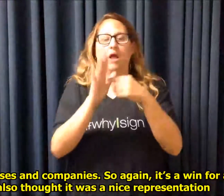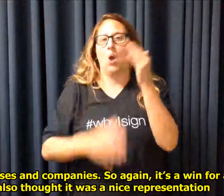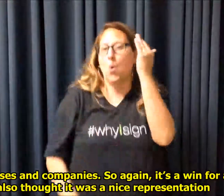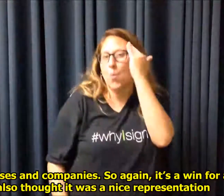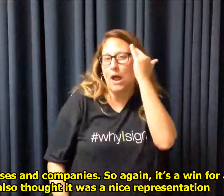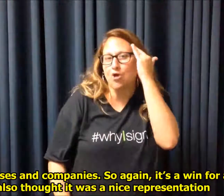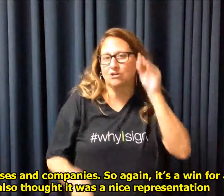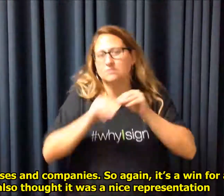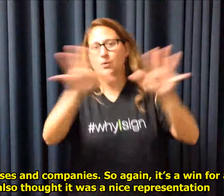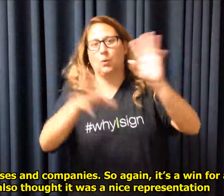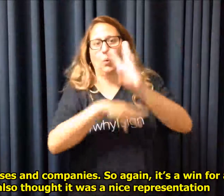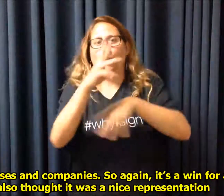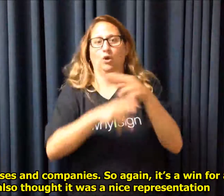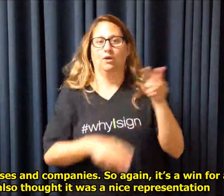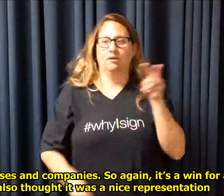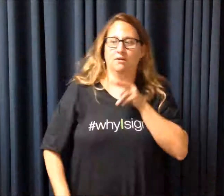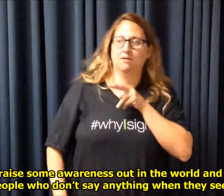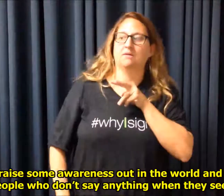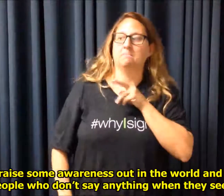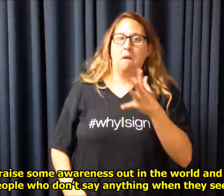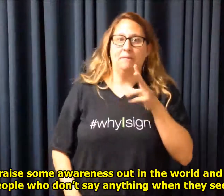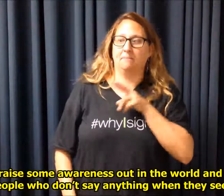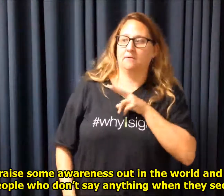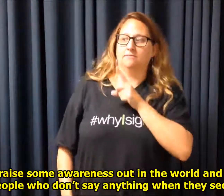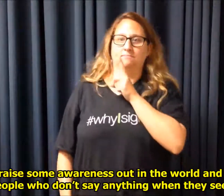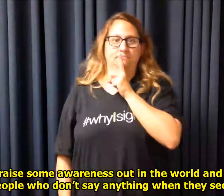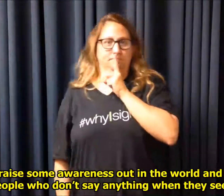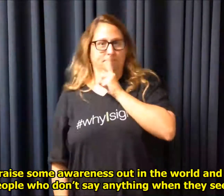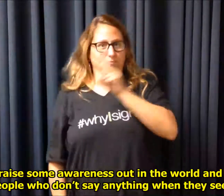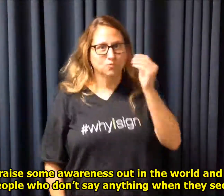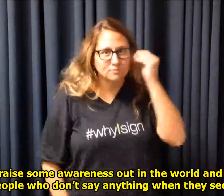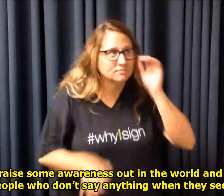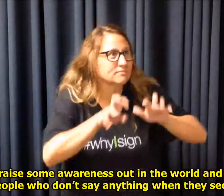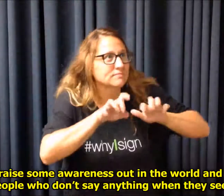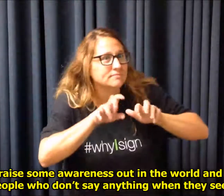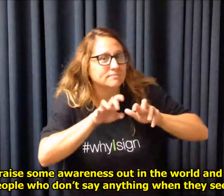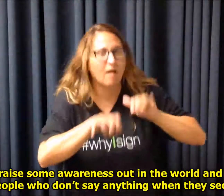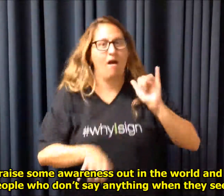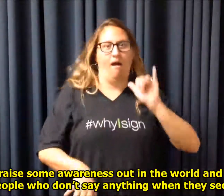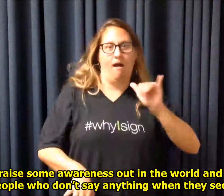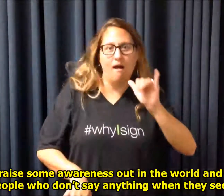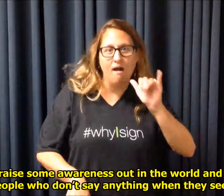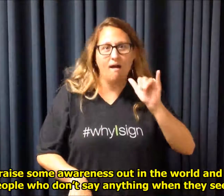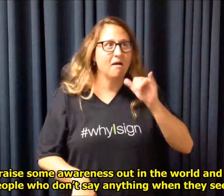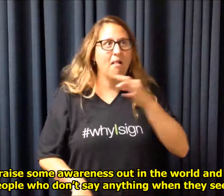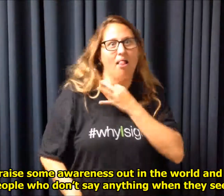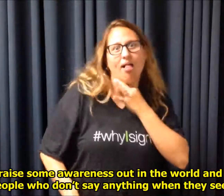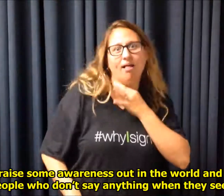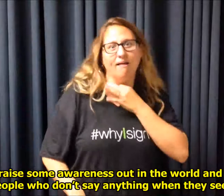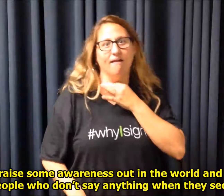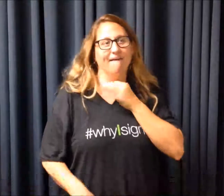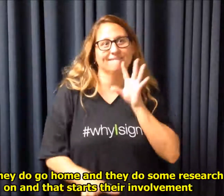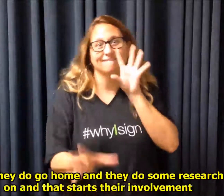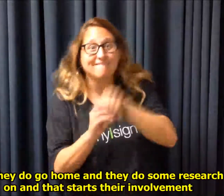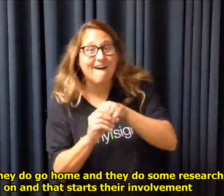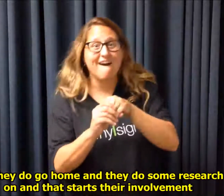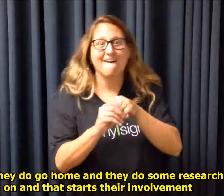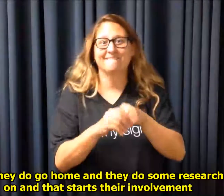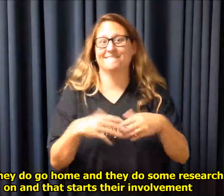I also thought it was a nice representation that could raise some awareness out in the world. There may be people who don't say anything when they see the shirt, but they do go home and